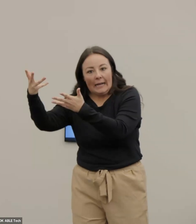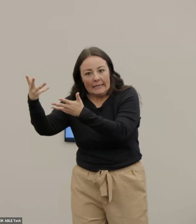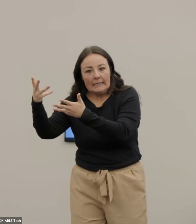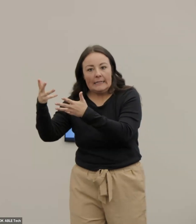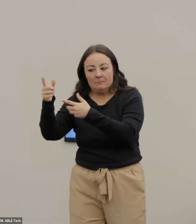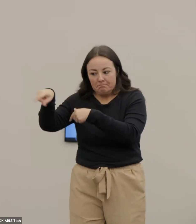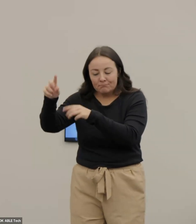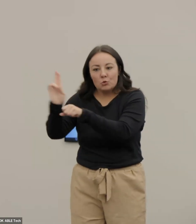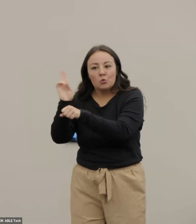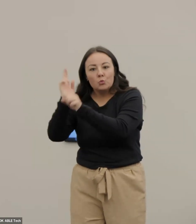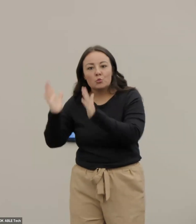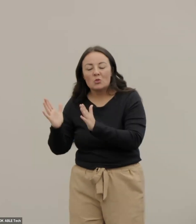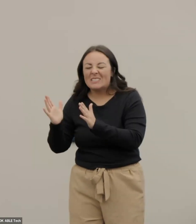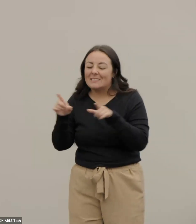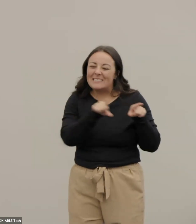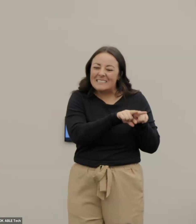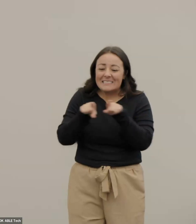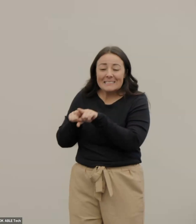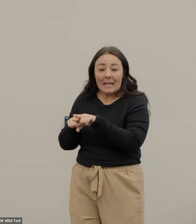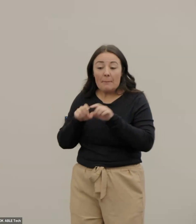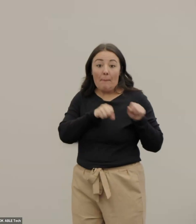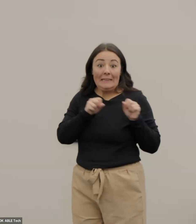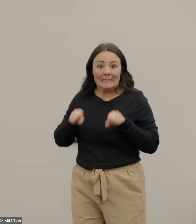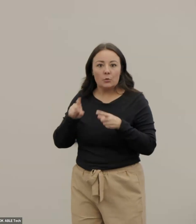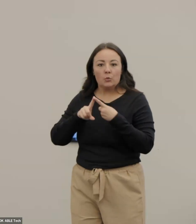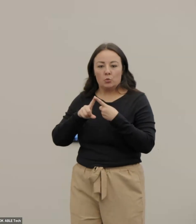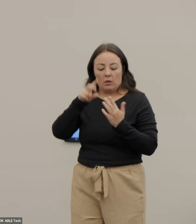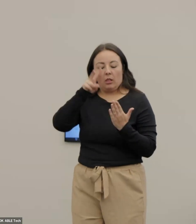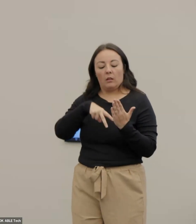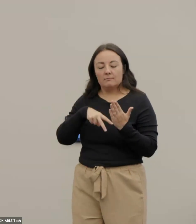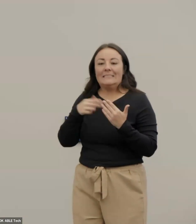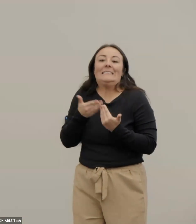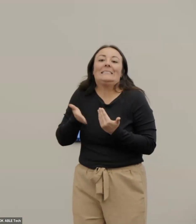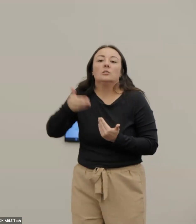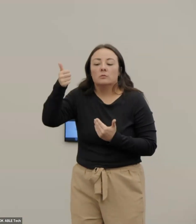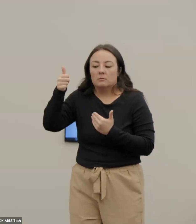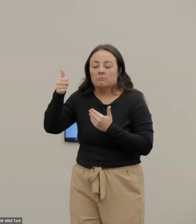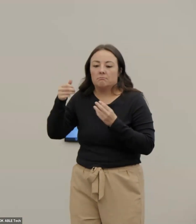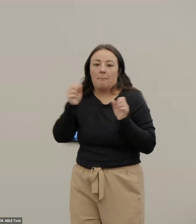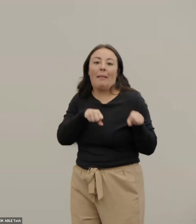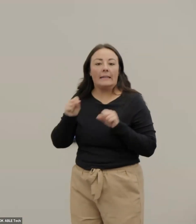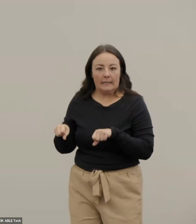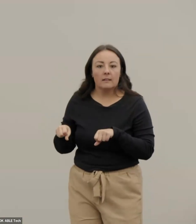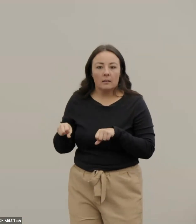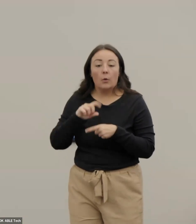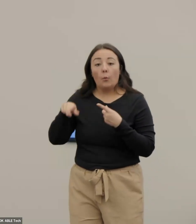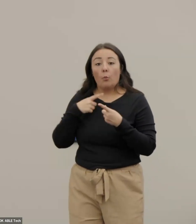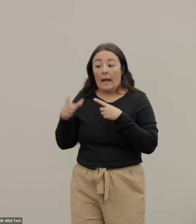the same ability to process that information. When I tag content in my document as a